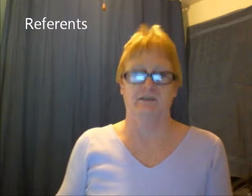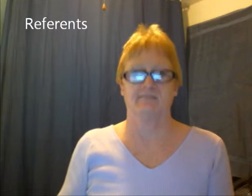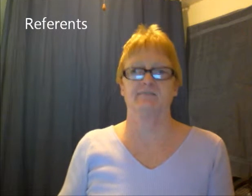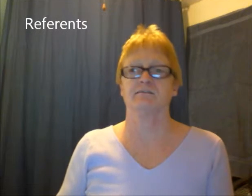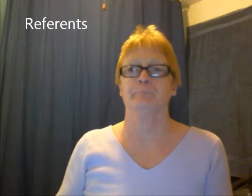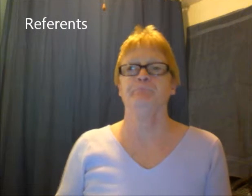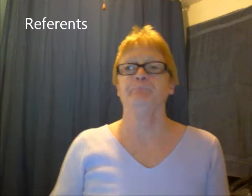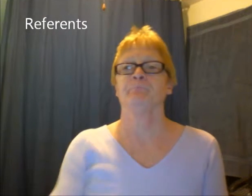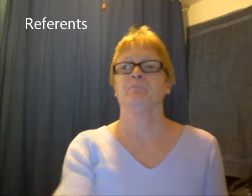referents.